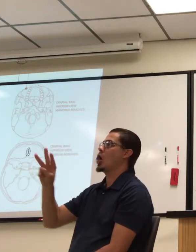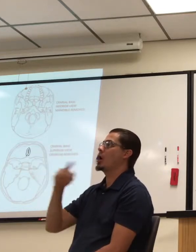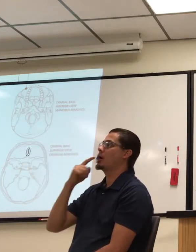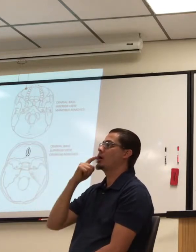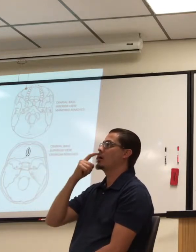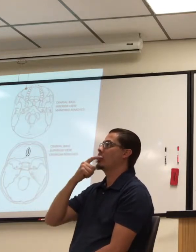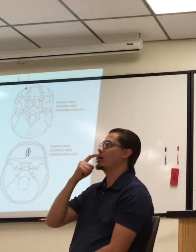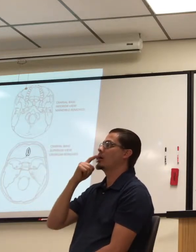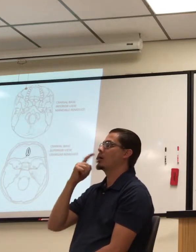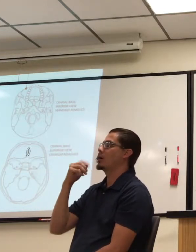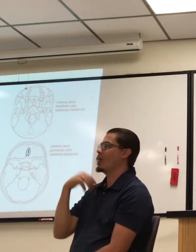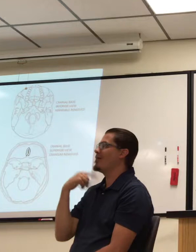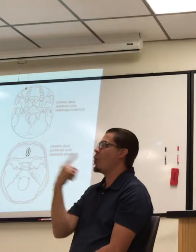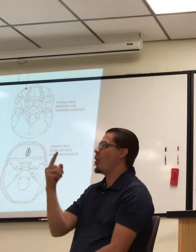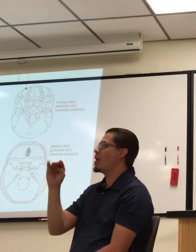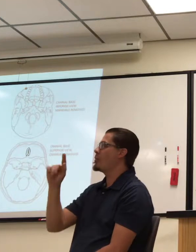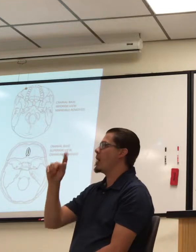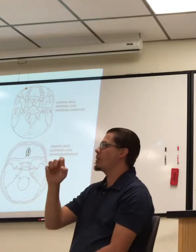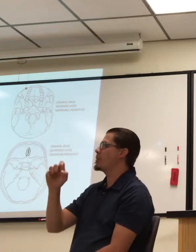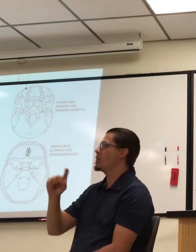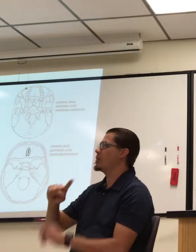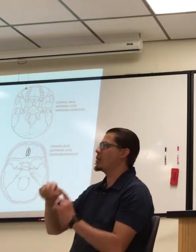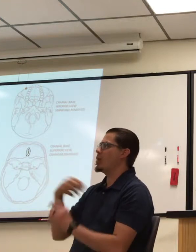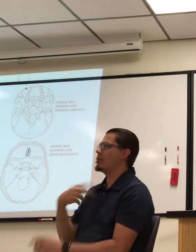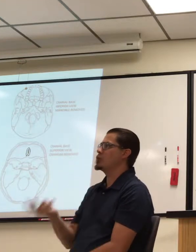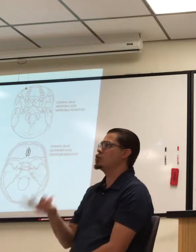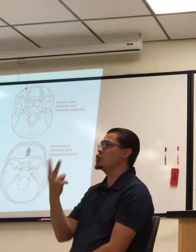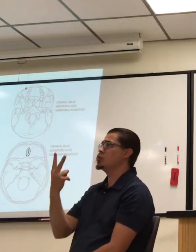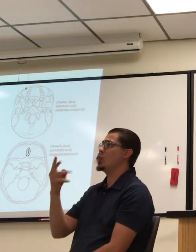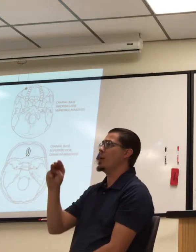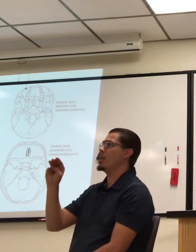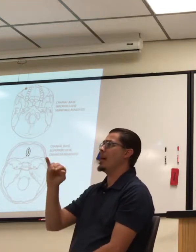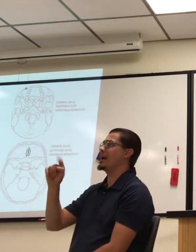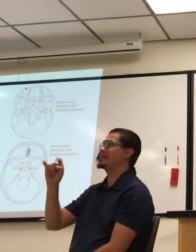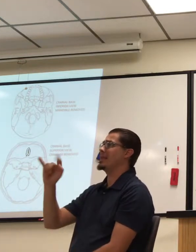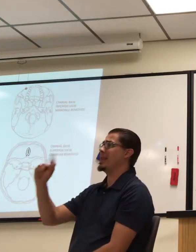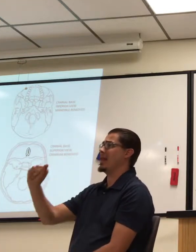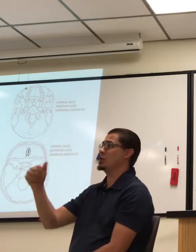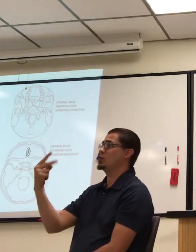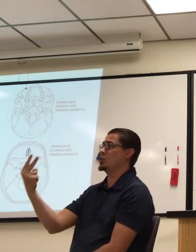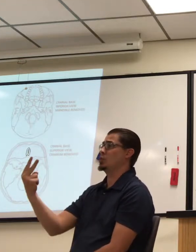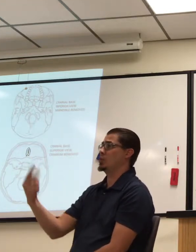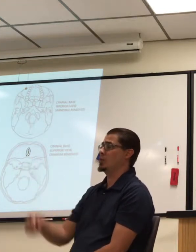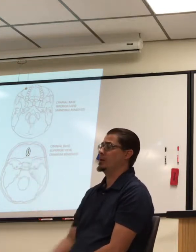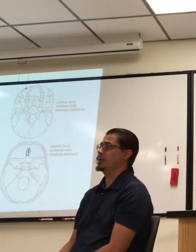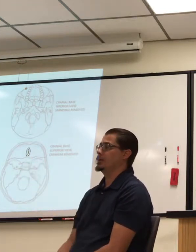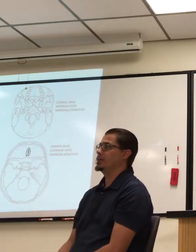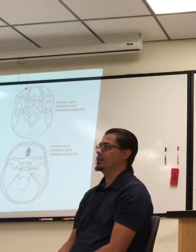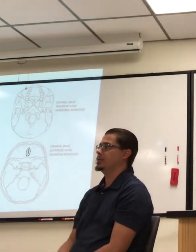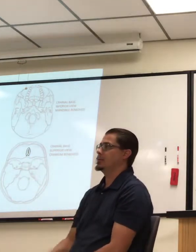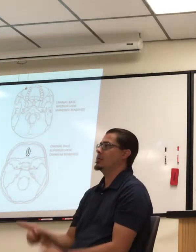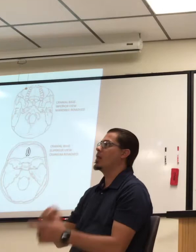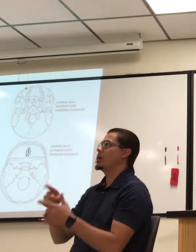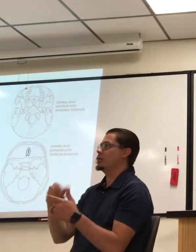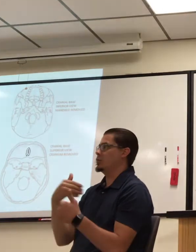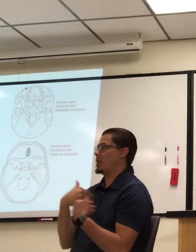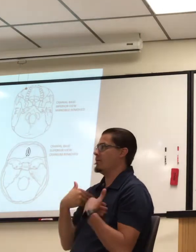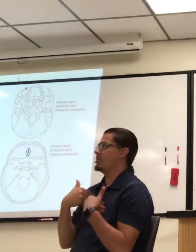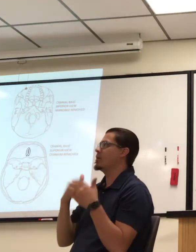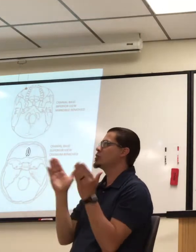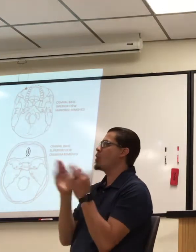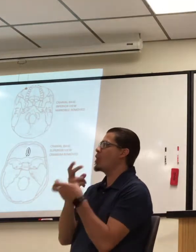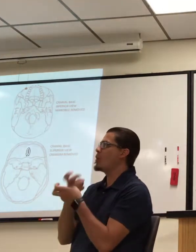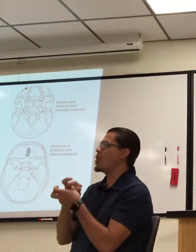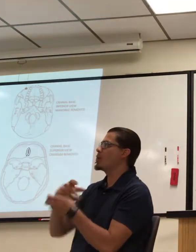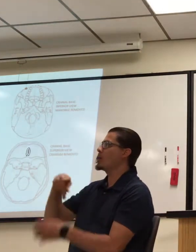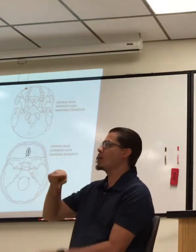Now you got one mandible, but you have two maxilla. So, the two next to that, and you have much smaller bones, palatine.